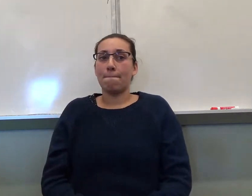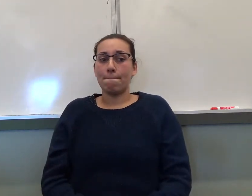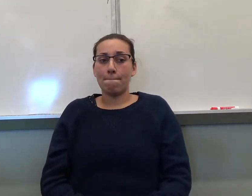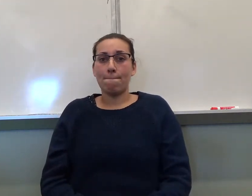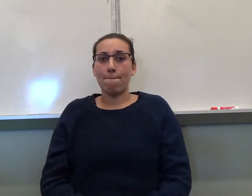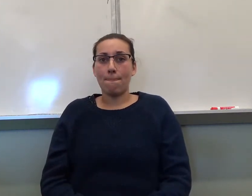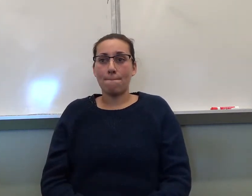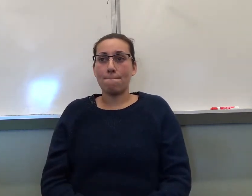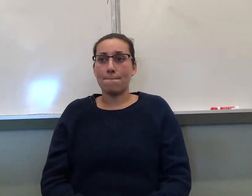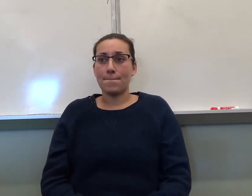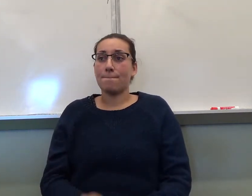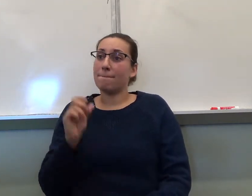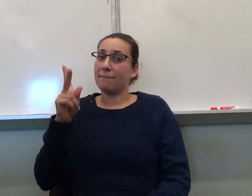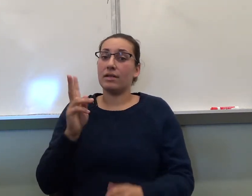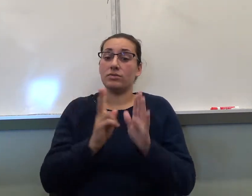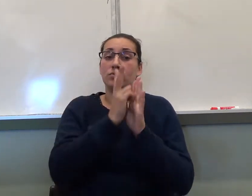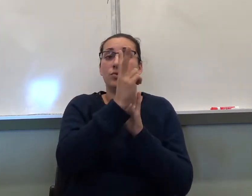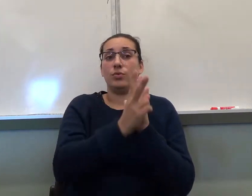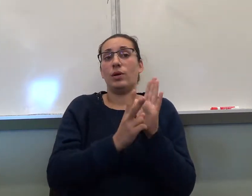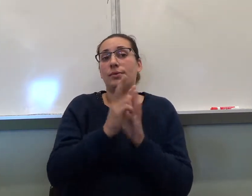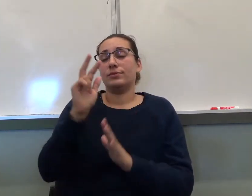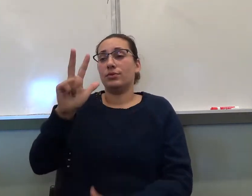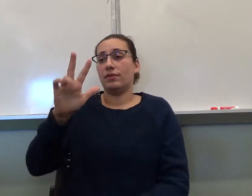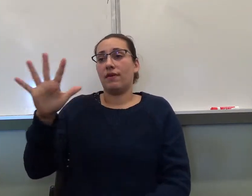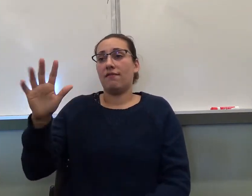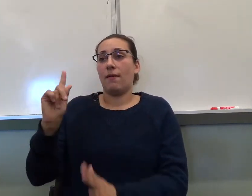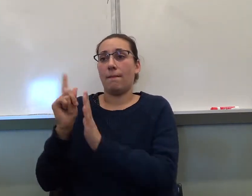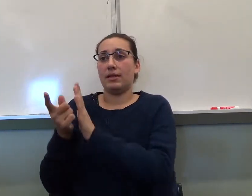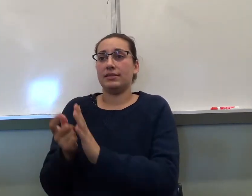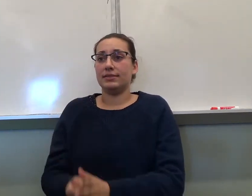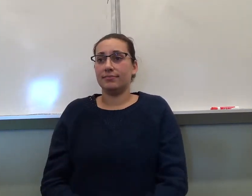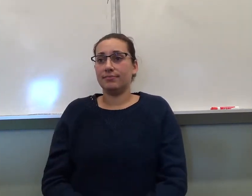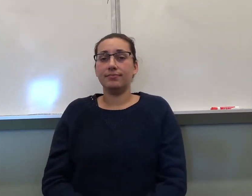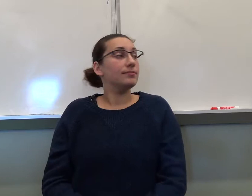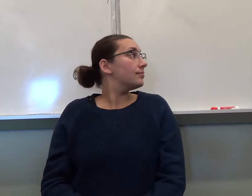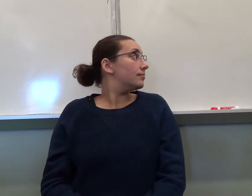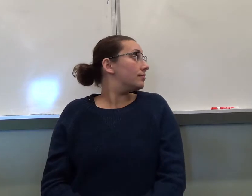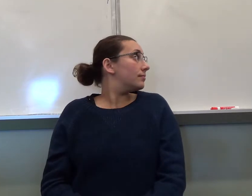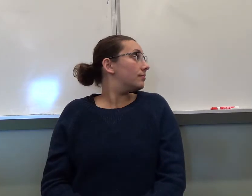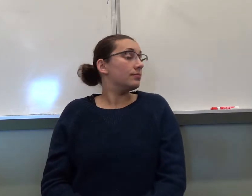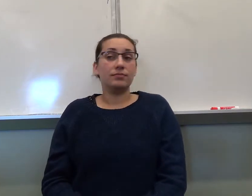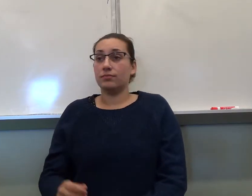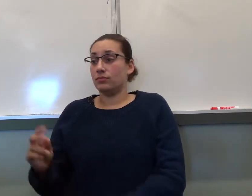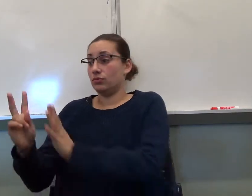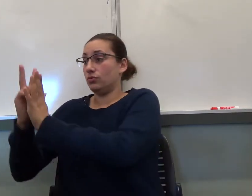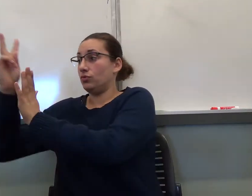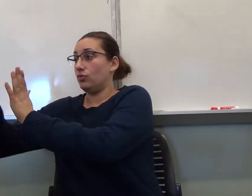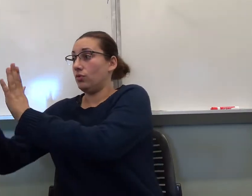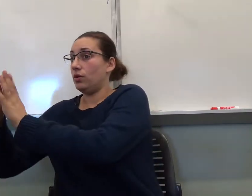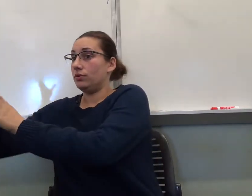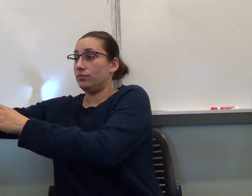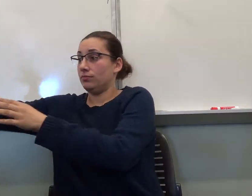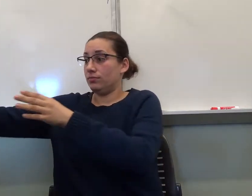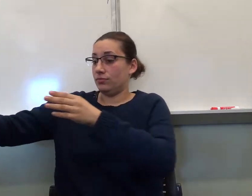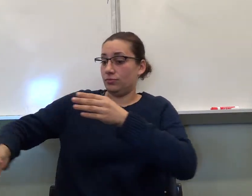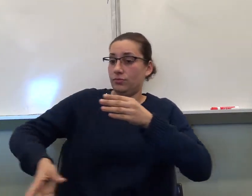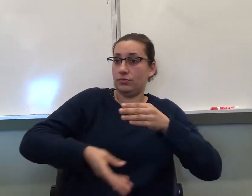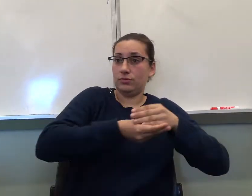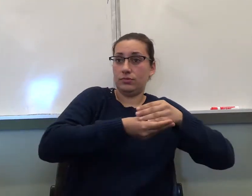Okay, that's 2 hours and 35 minutes. So you take that 2 hours, put it back over here with those, and you've got 5